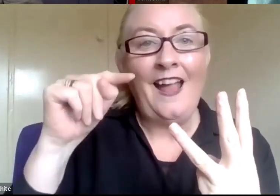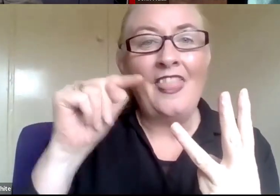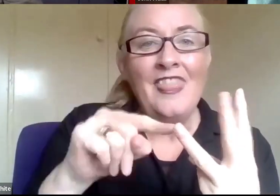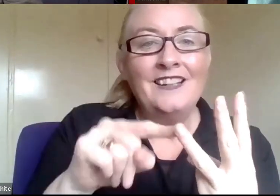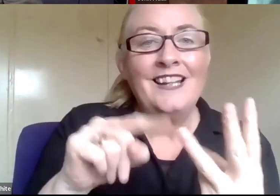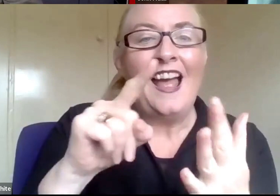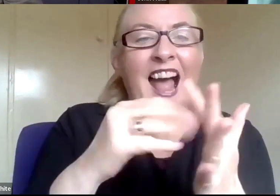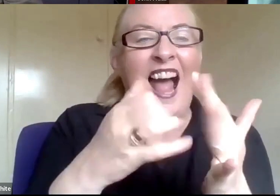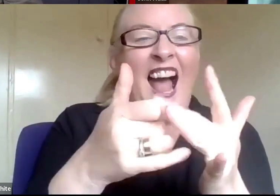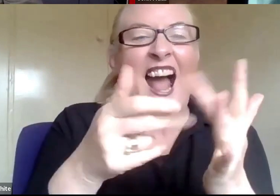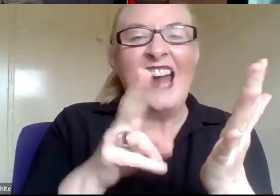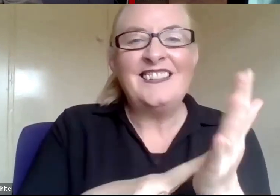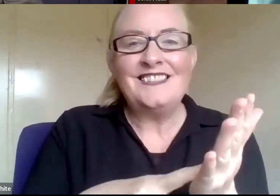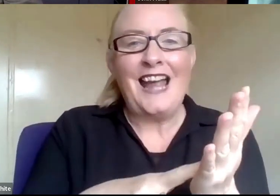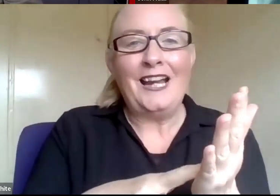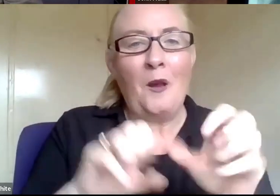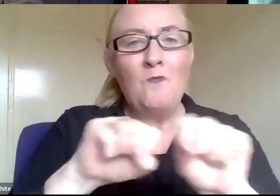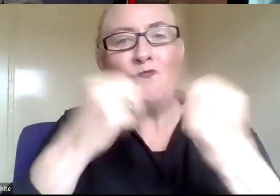the